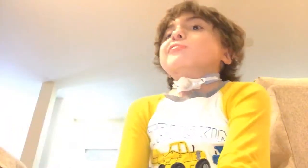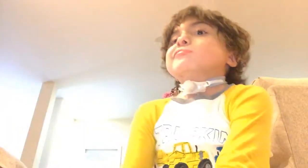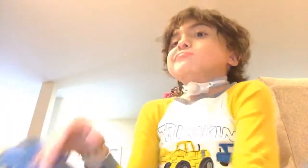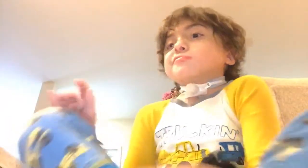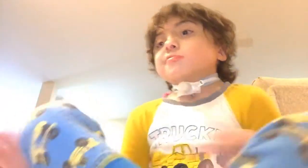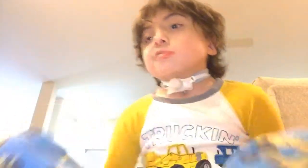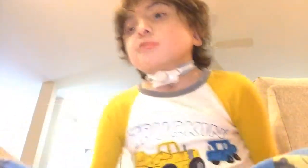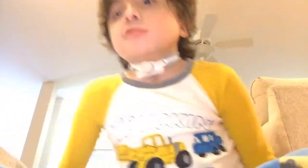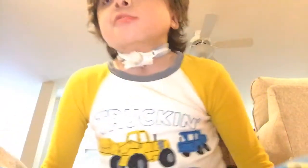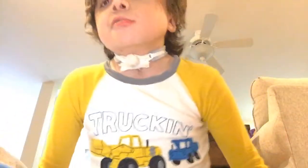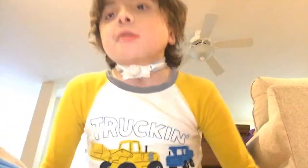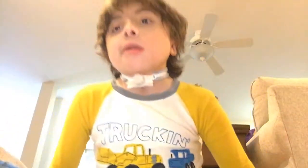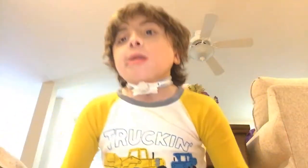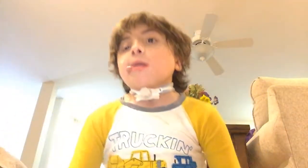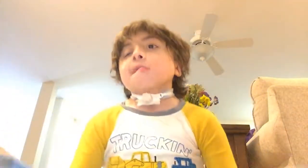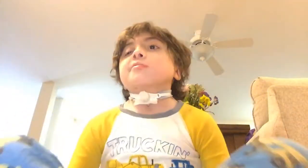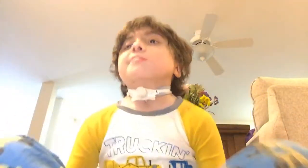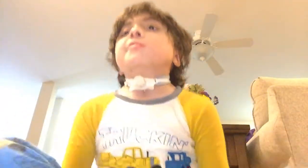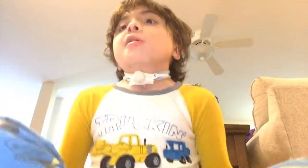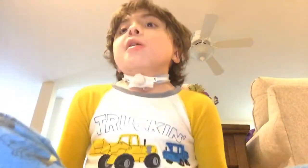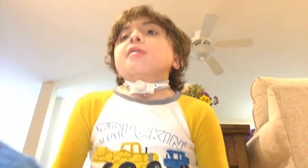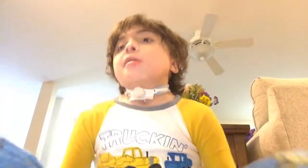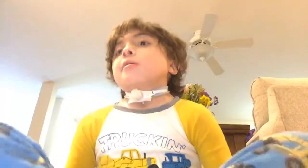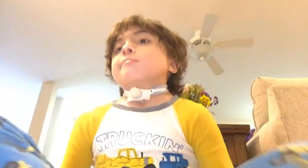it usually, don't know, um,